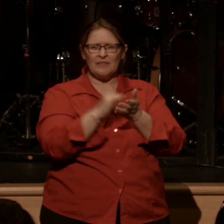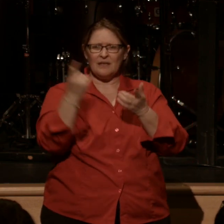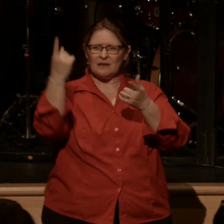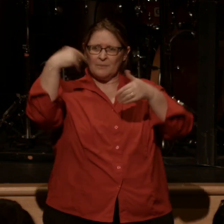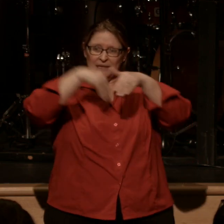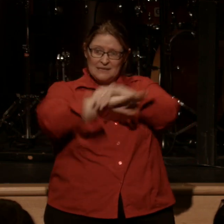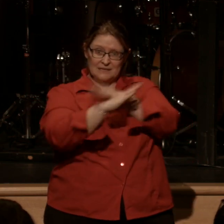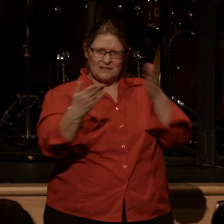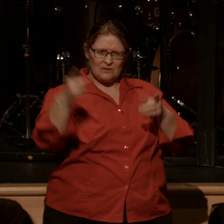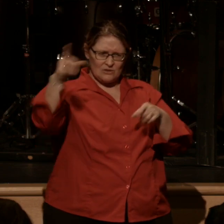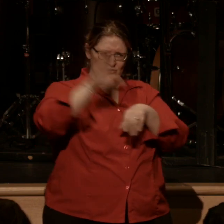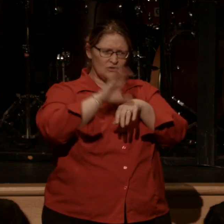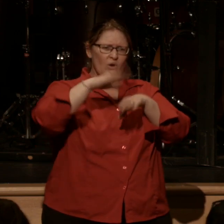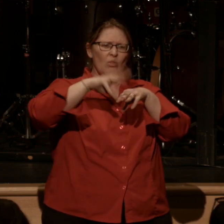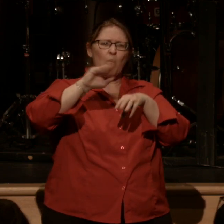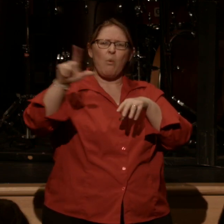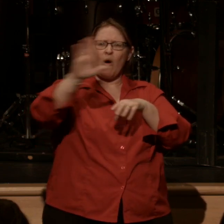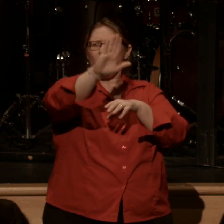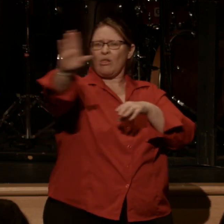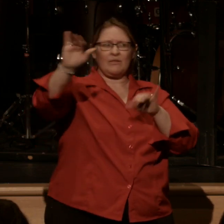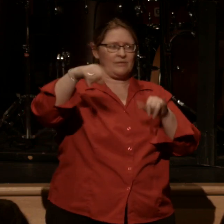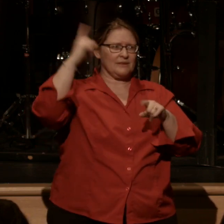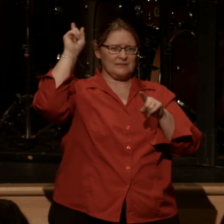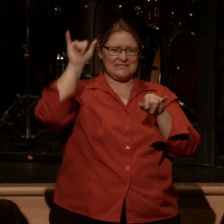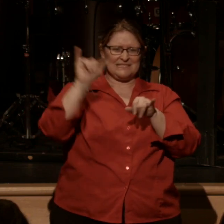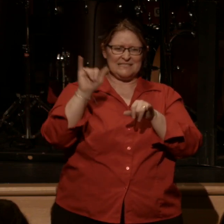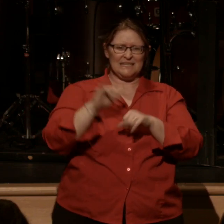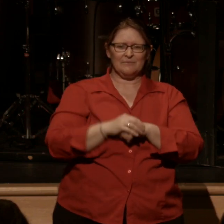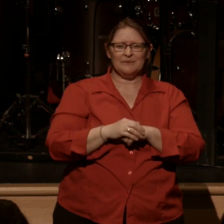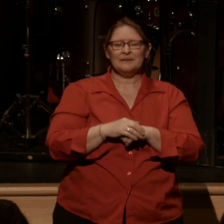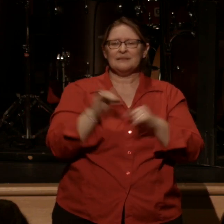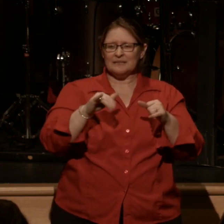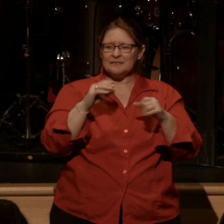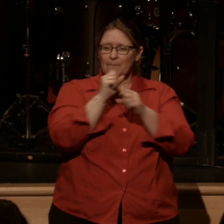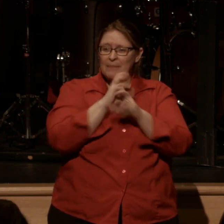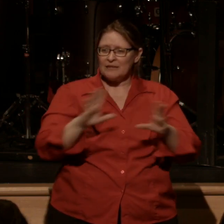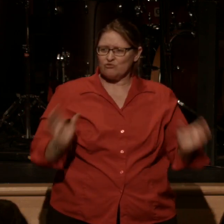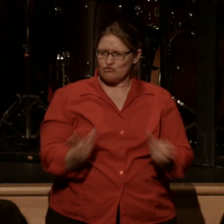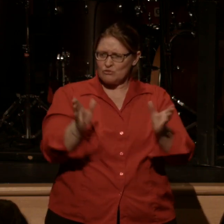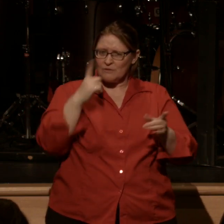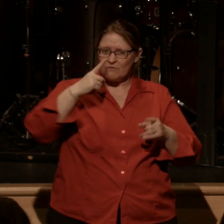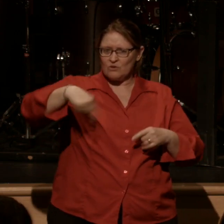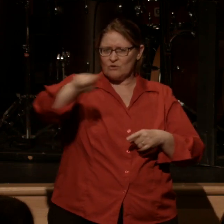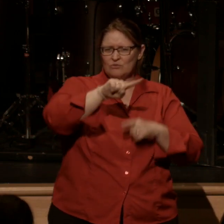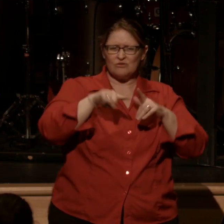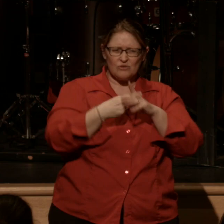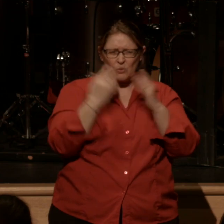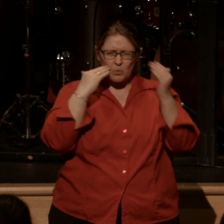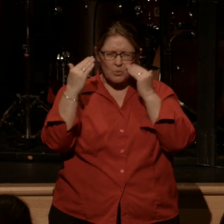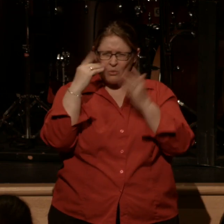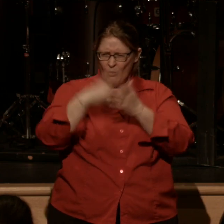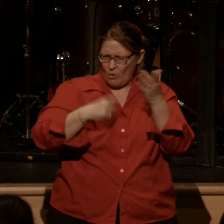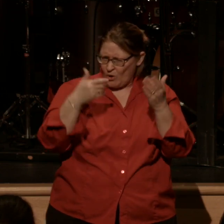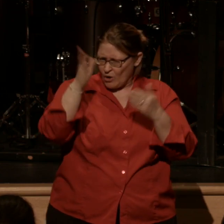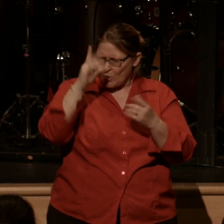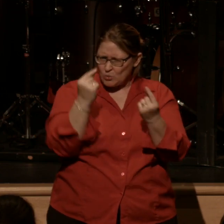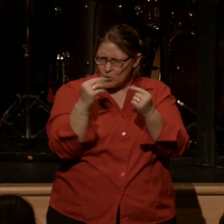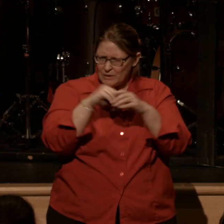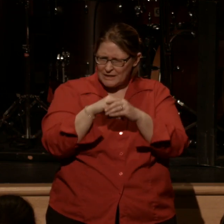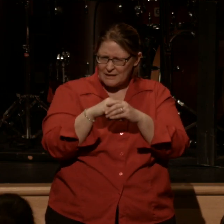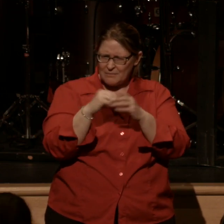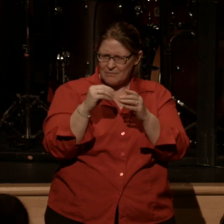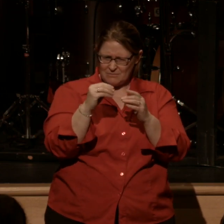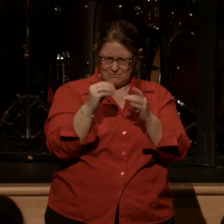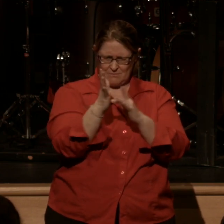into the worship center. It's out on the wall out there. It's meant to be a blessing and encouragement to us as we get familiar with what God's doing in the story of the